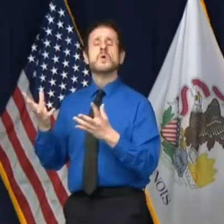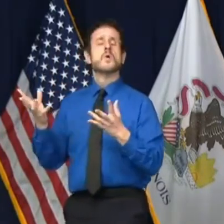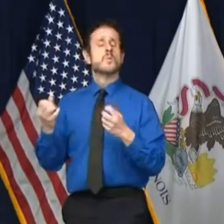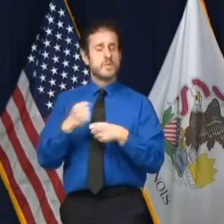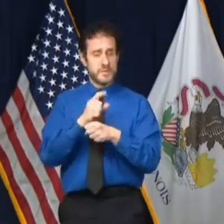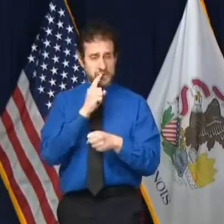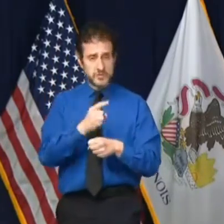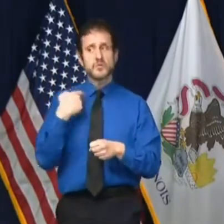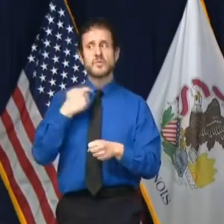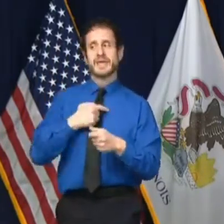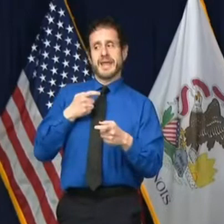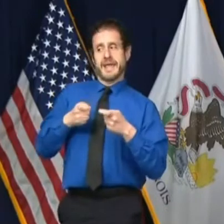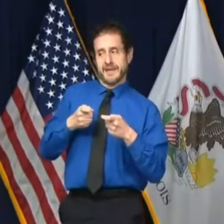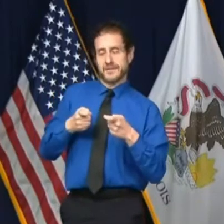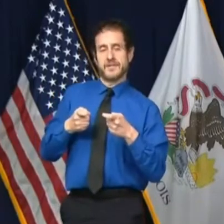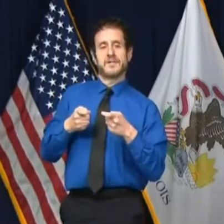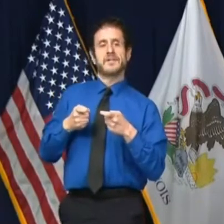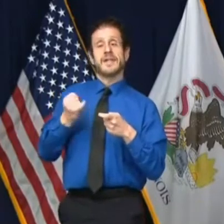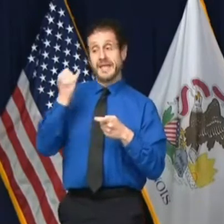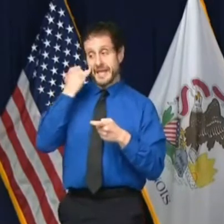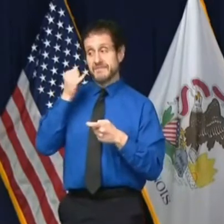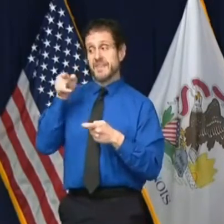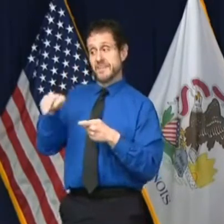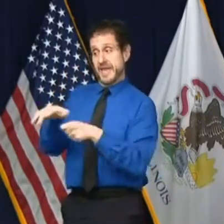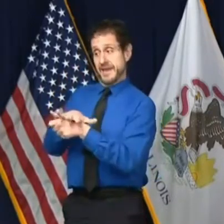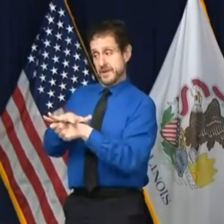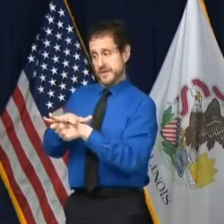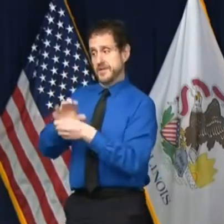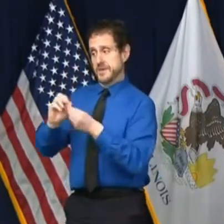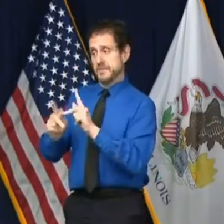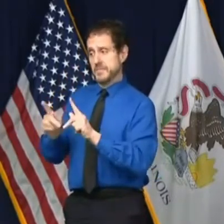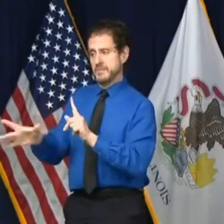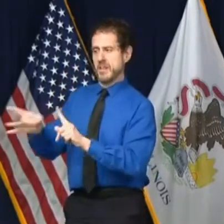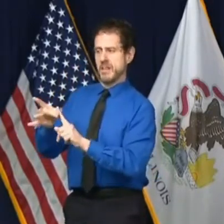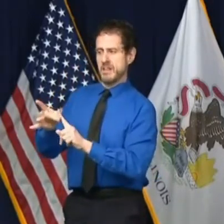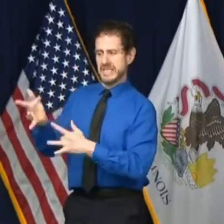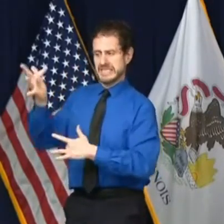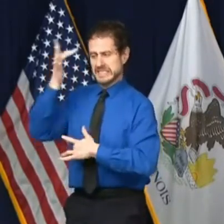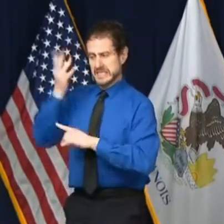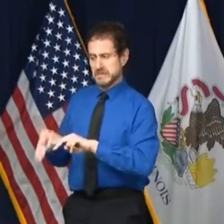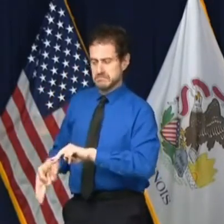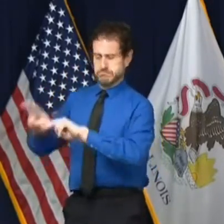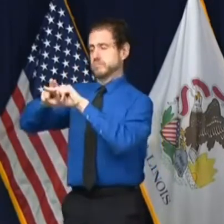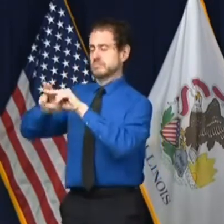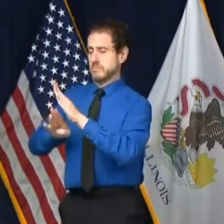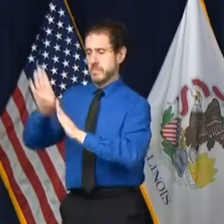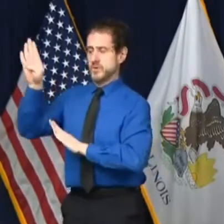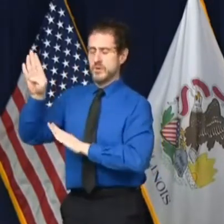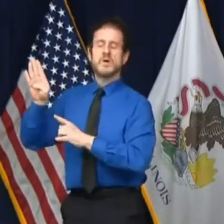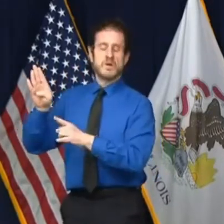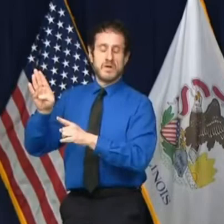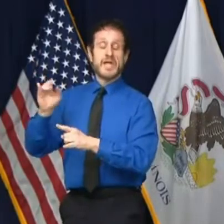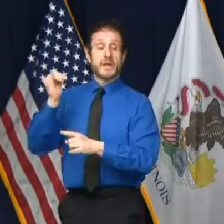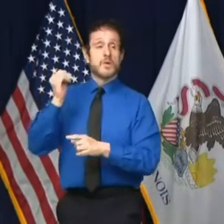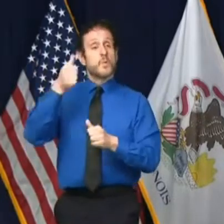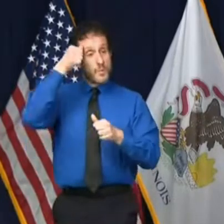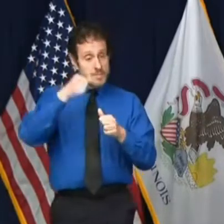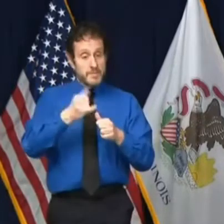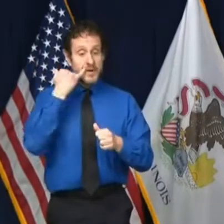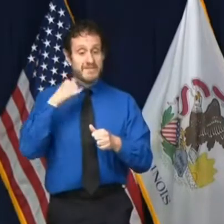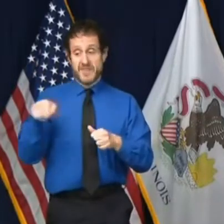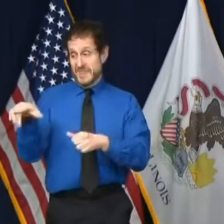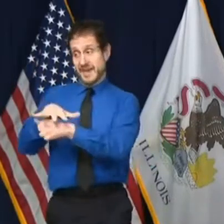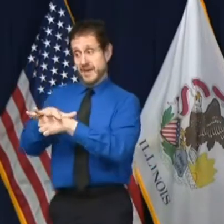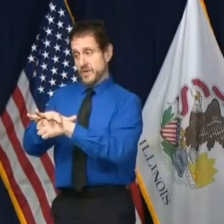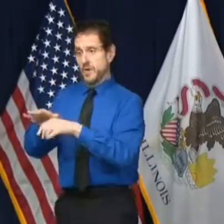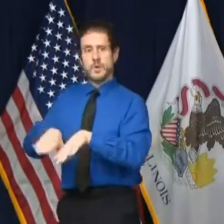is that we are able to handle a spike, because that's what, potentially could occur if we reopen things too